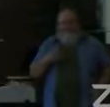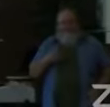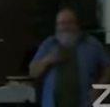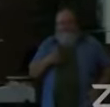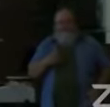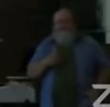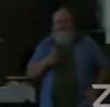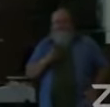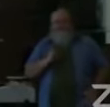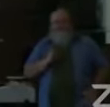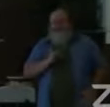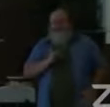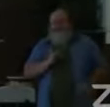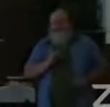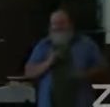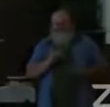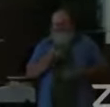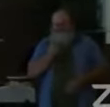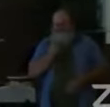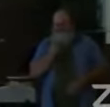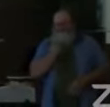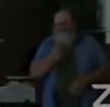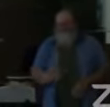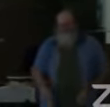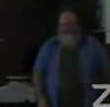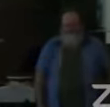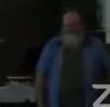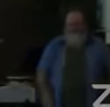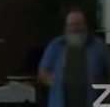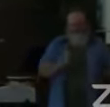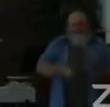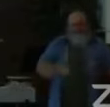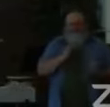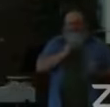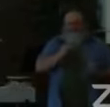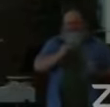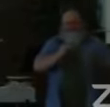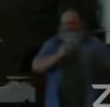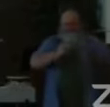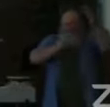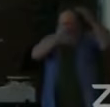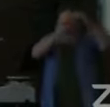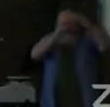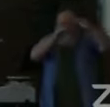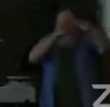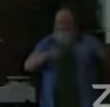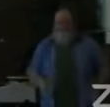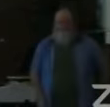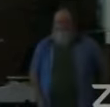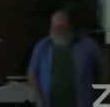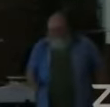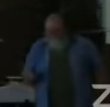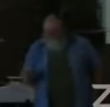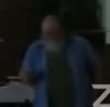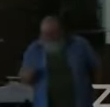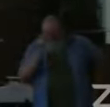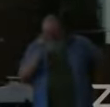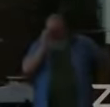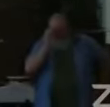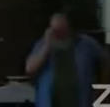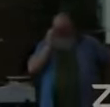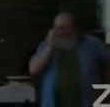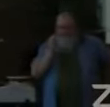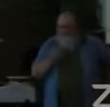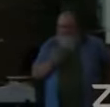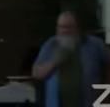Not really, I'm just kidding. What is hope? What is hope? I love this definition of hope. How many of you know